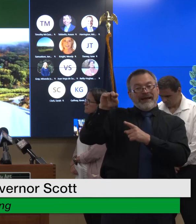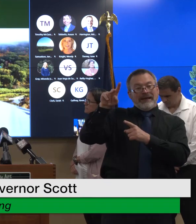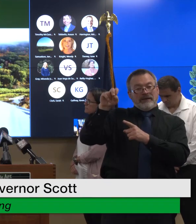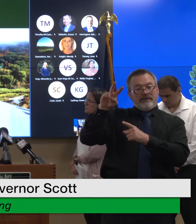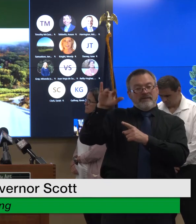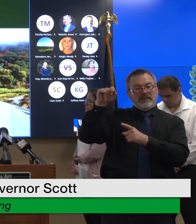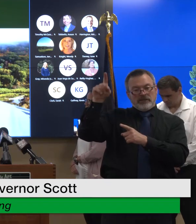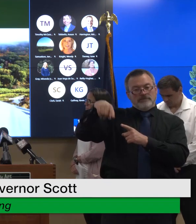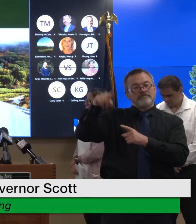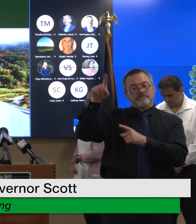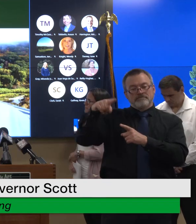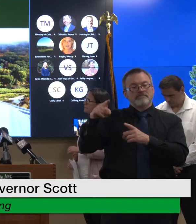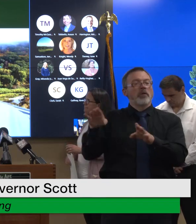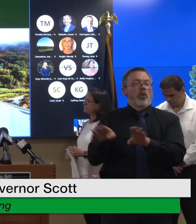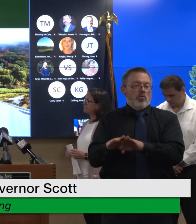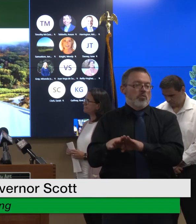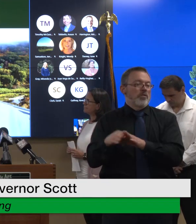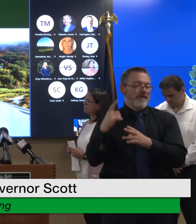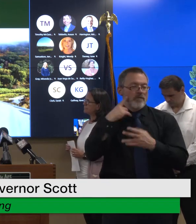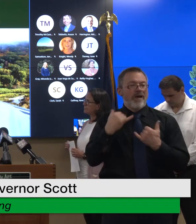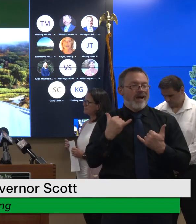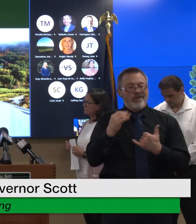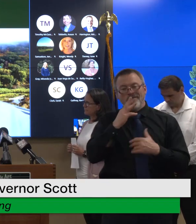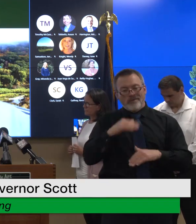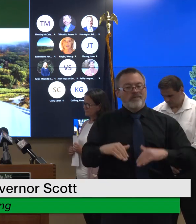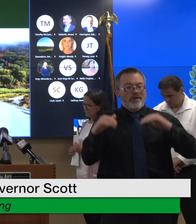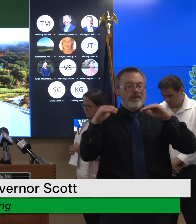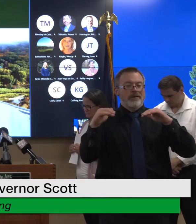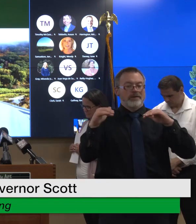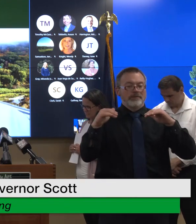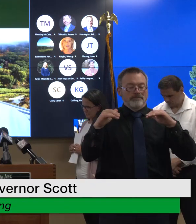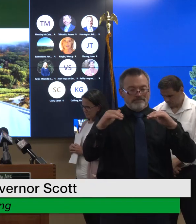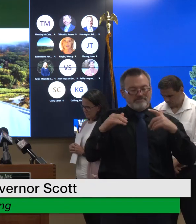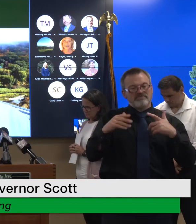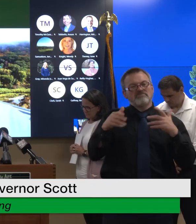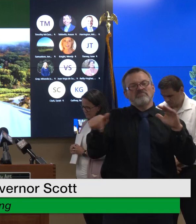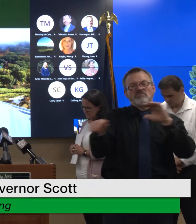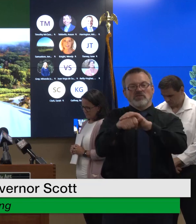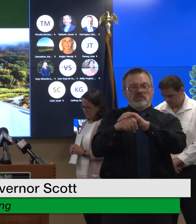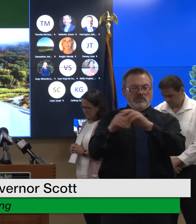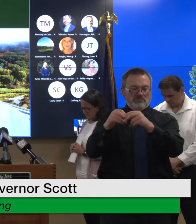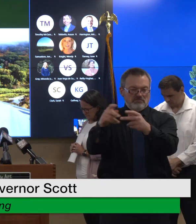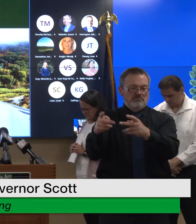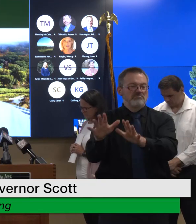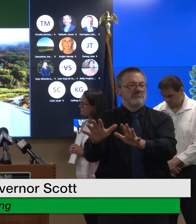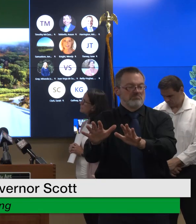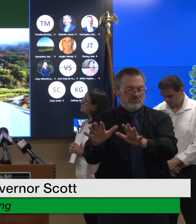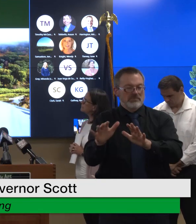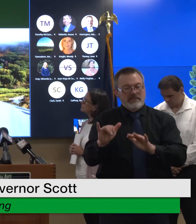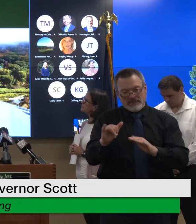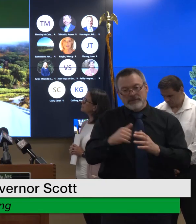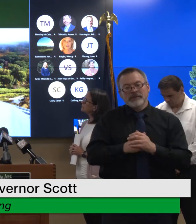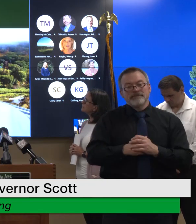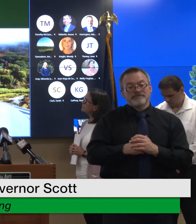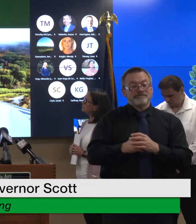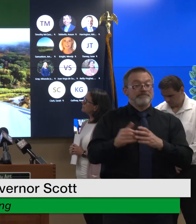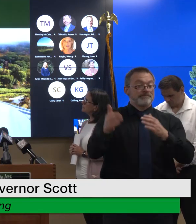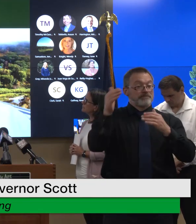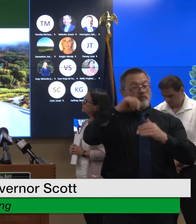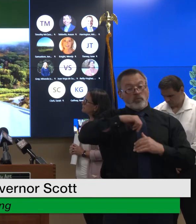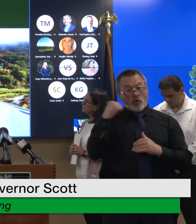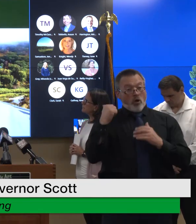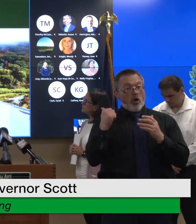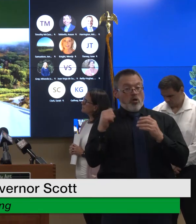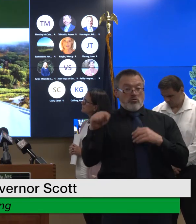is not running due to the flooding and the shelter-in-place instructions. All other services in Vermont